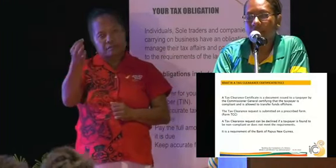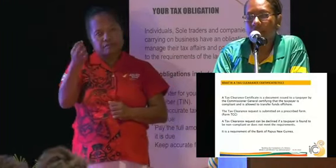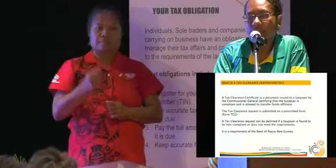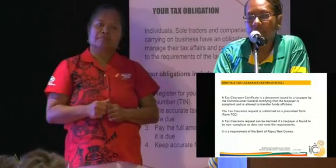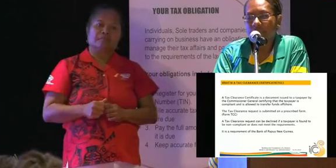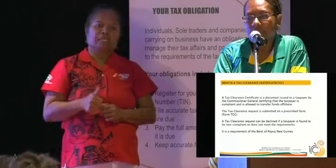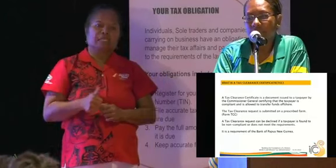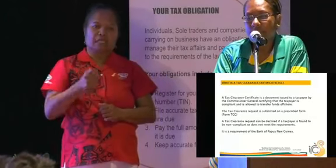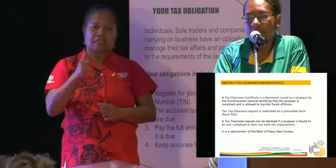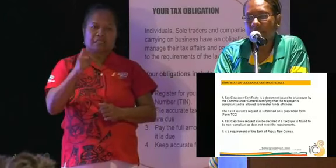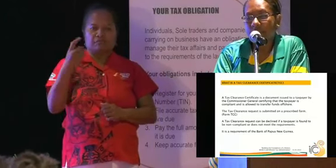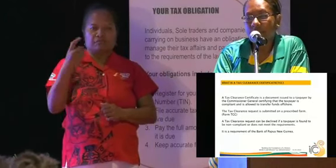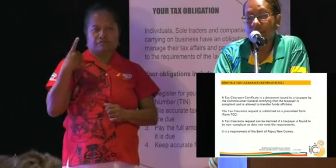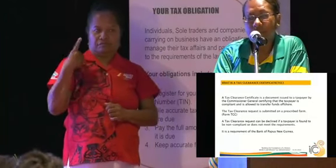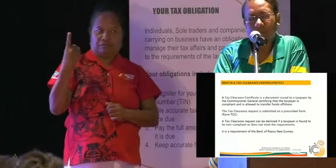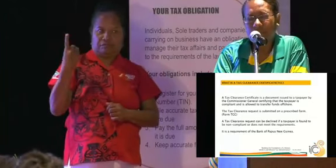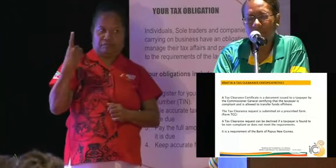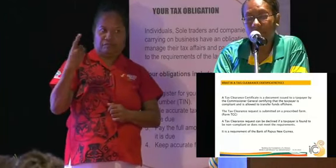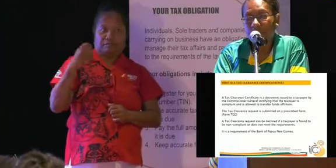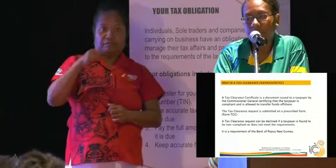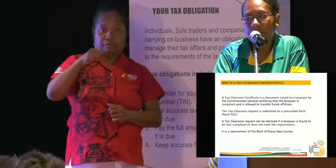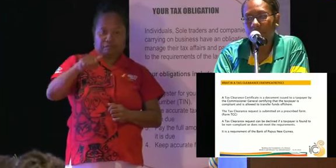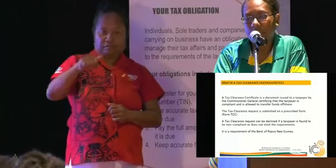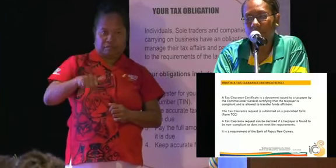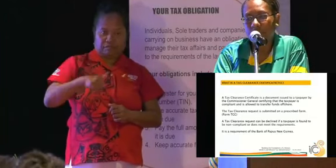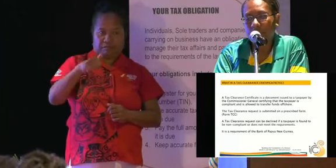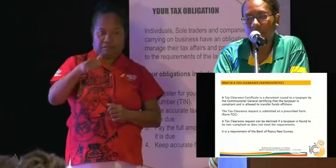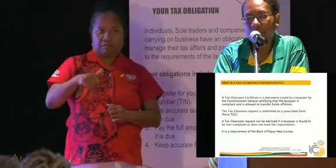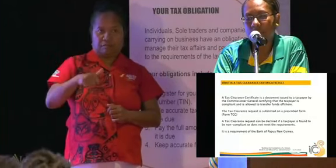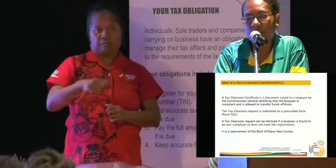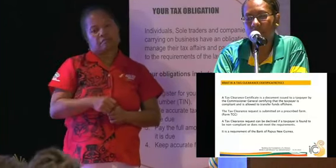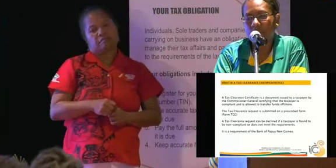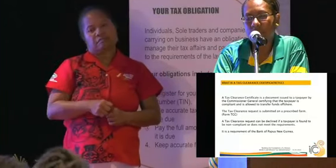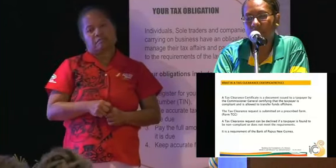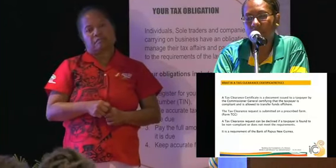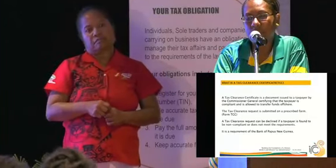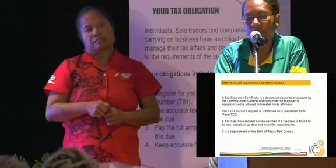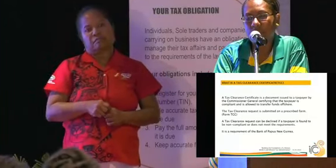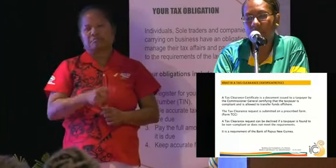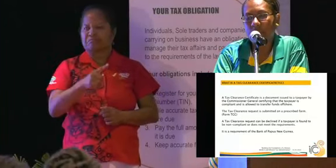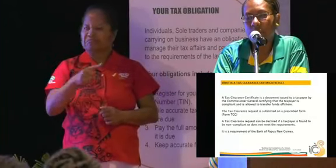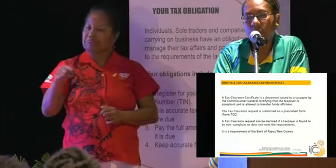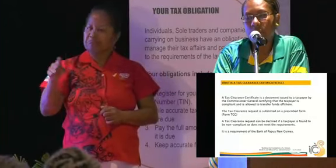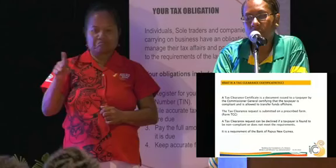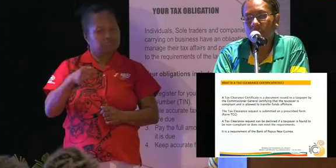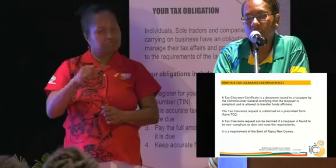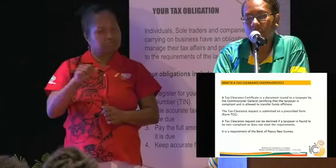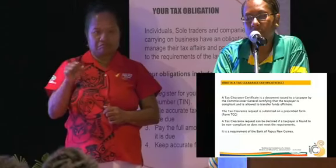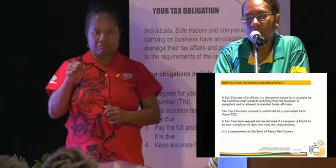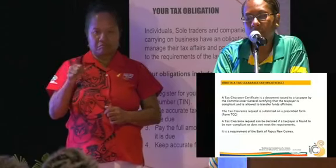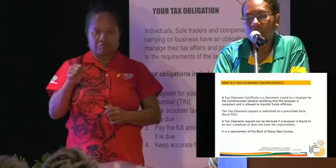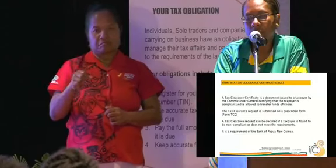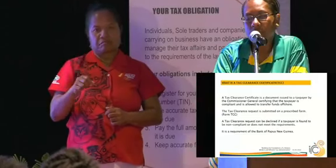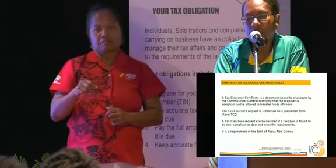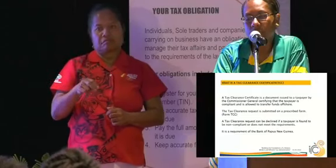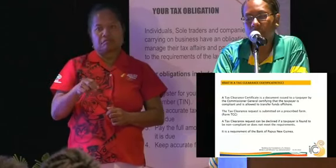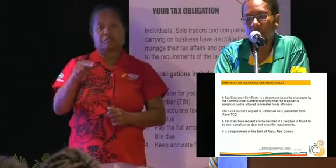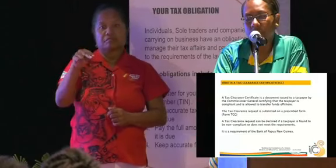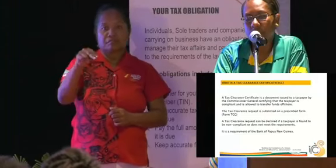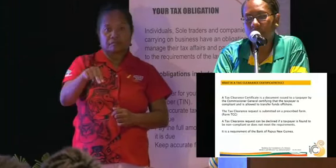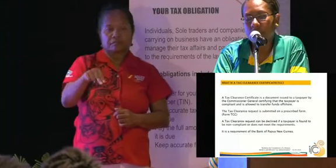declined if a taxpayer is found to be non-compliant or does not meet